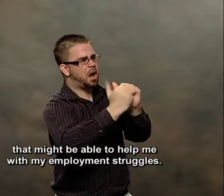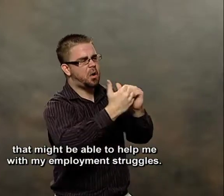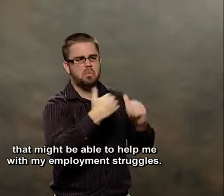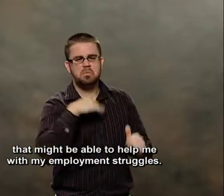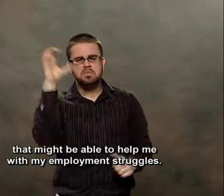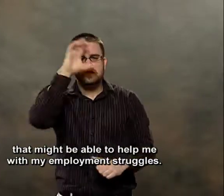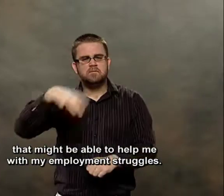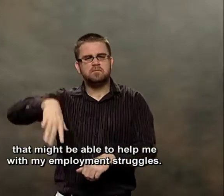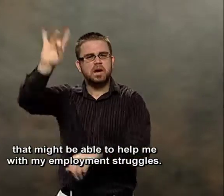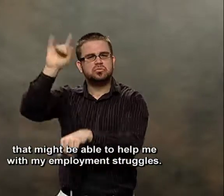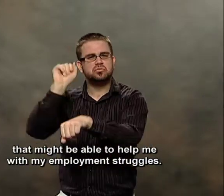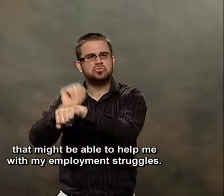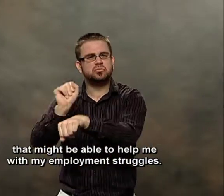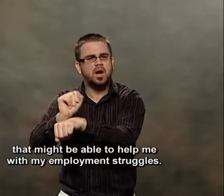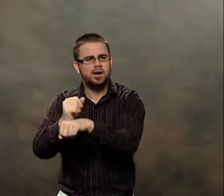employment struggles.